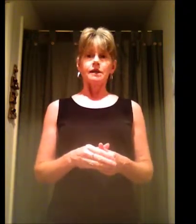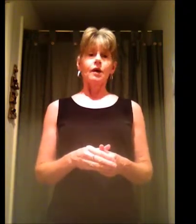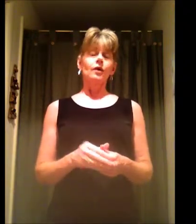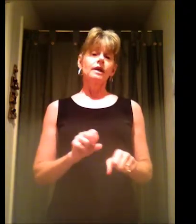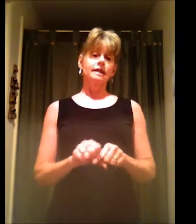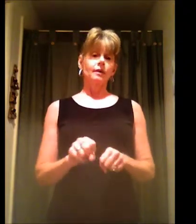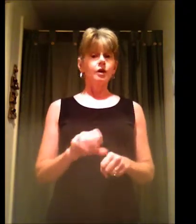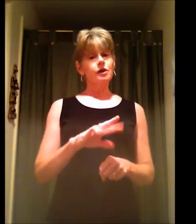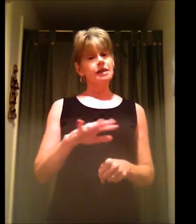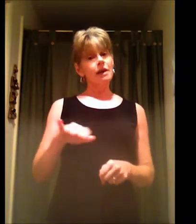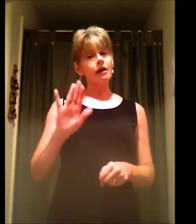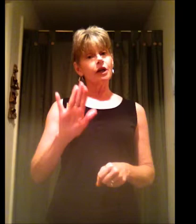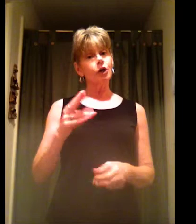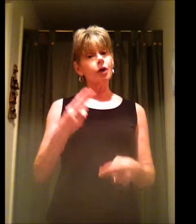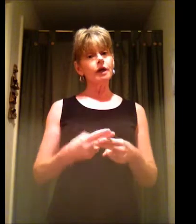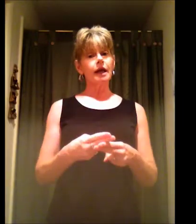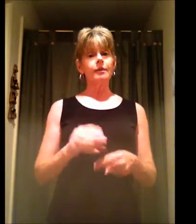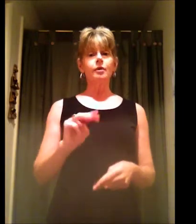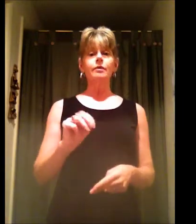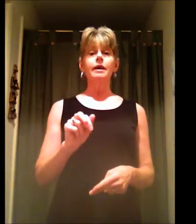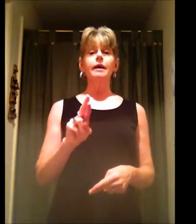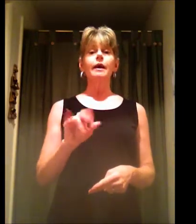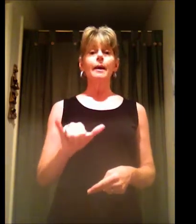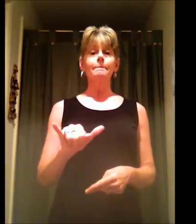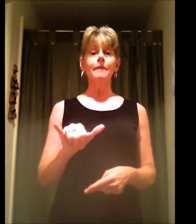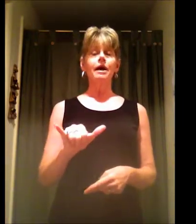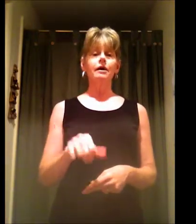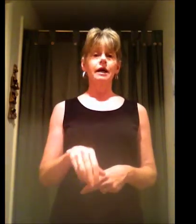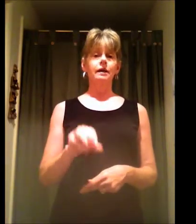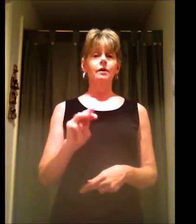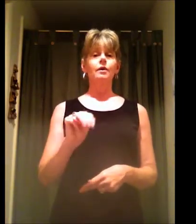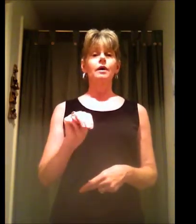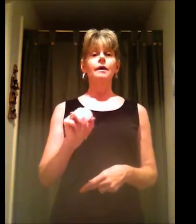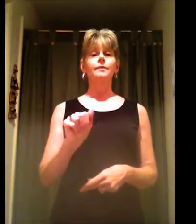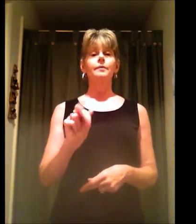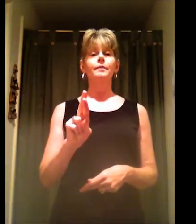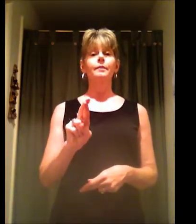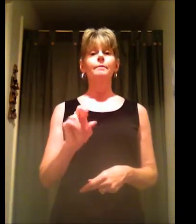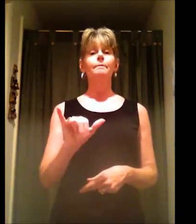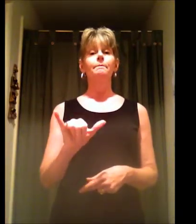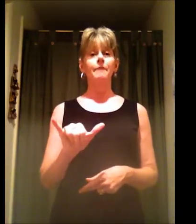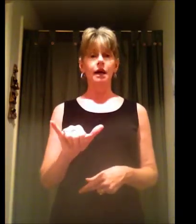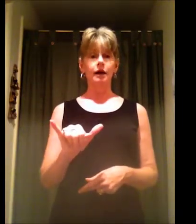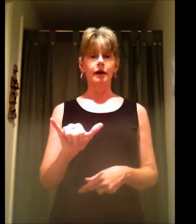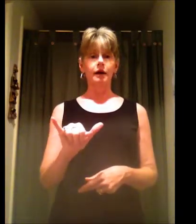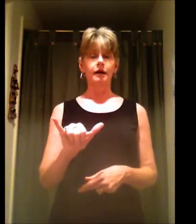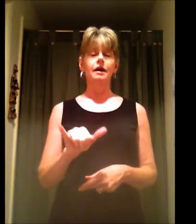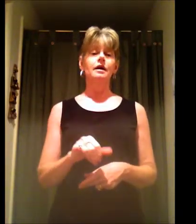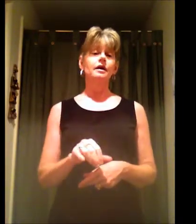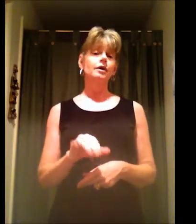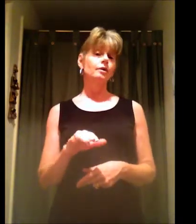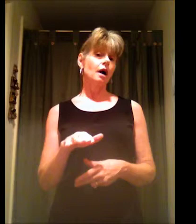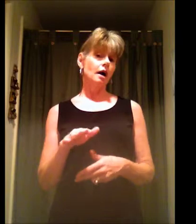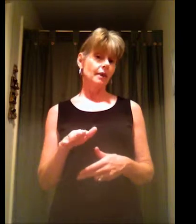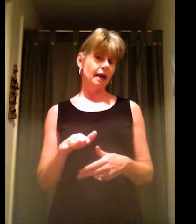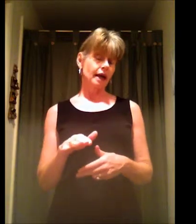so let's see, when you're spelling your name, you would be Mary or Mary.